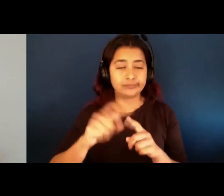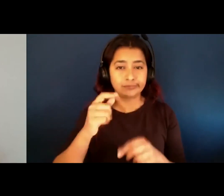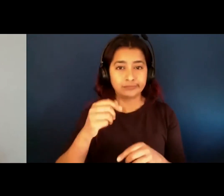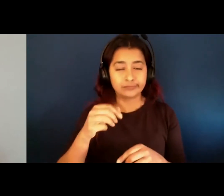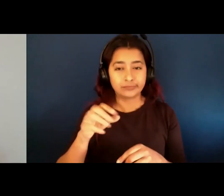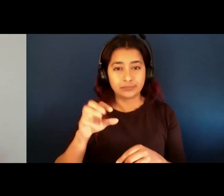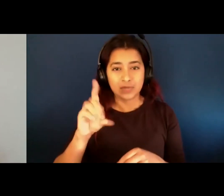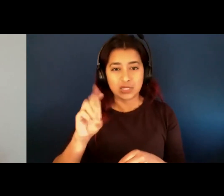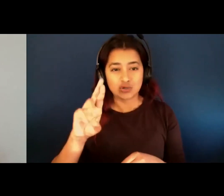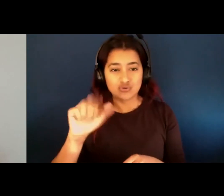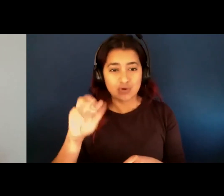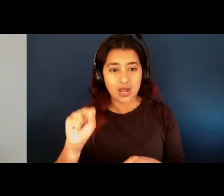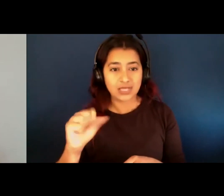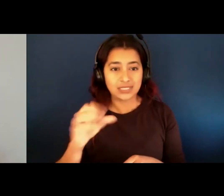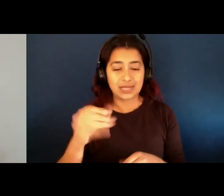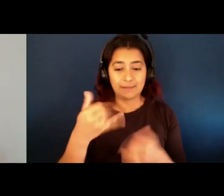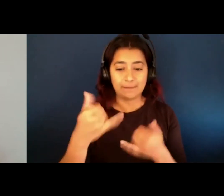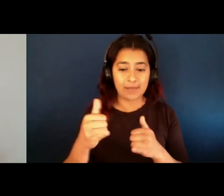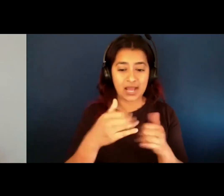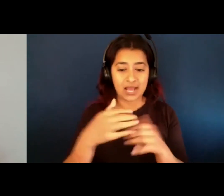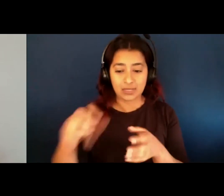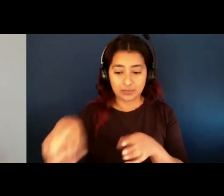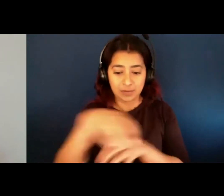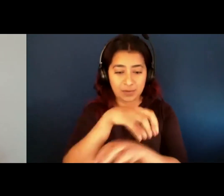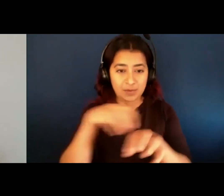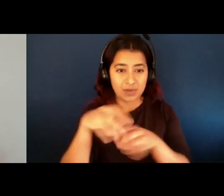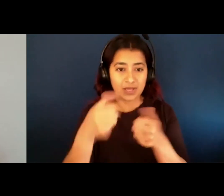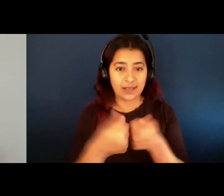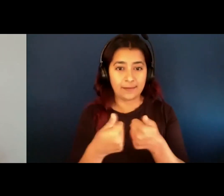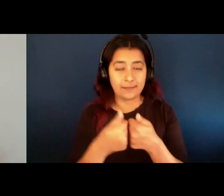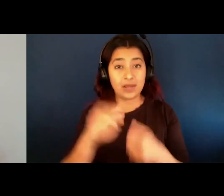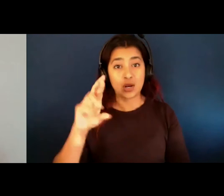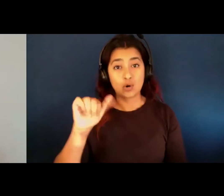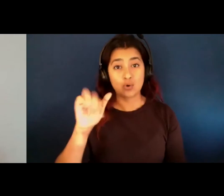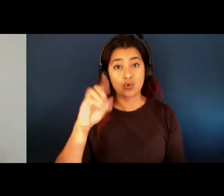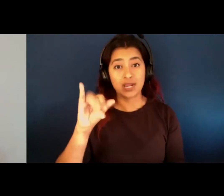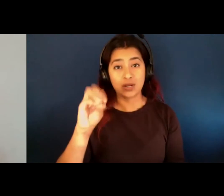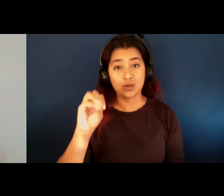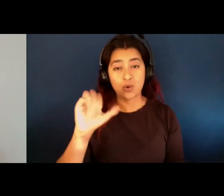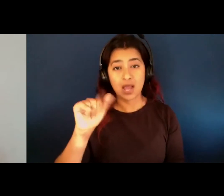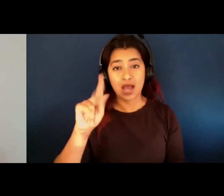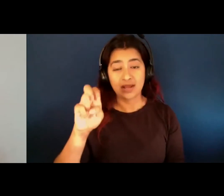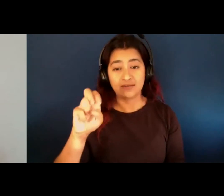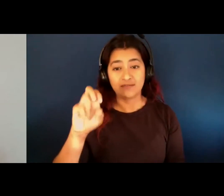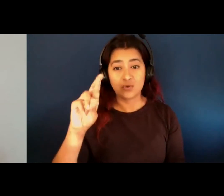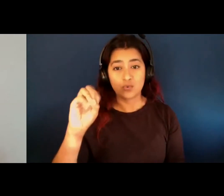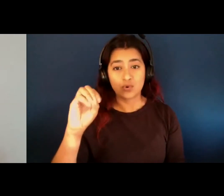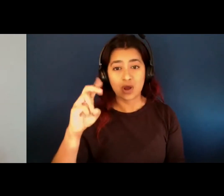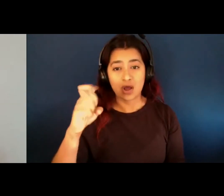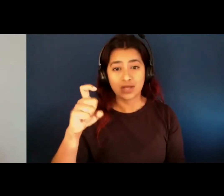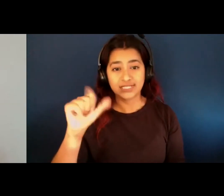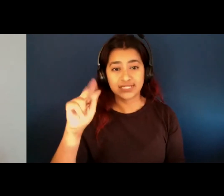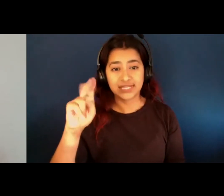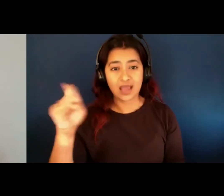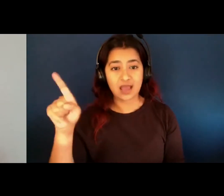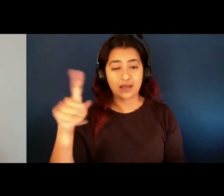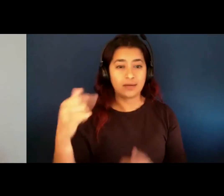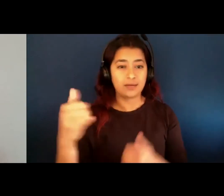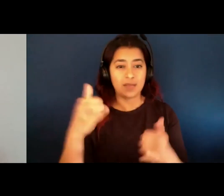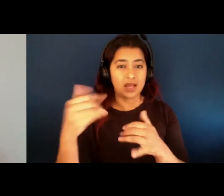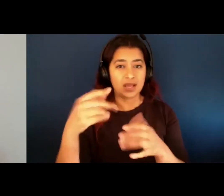the bus stop. And radioactive Roxanne, always flashing the streets during the day and the skies at